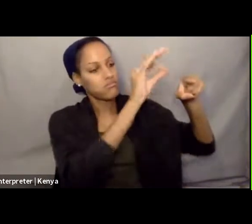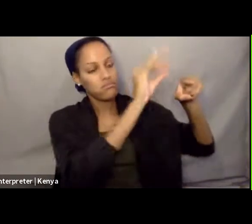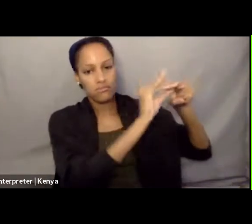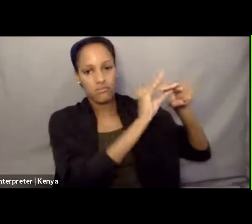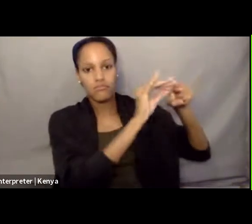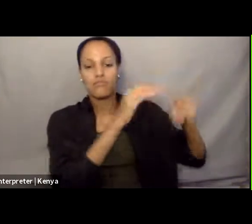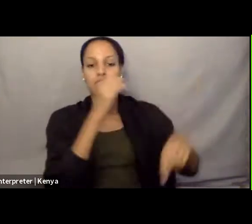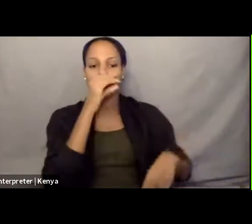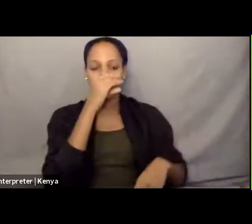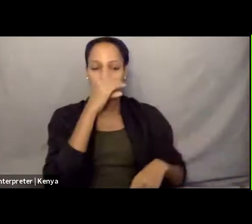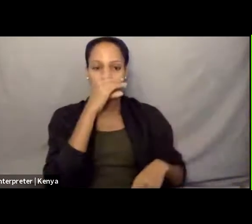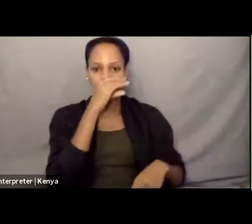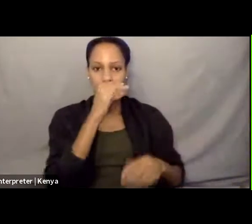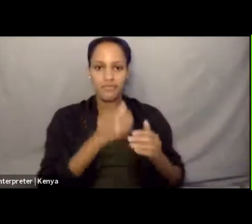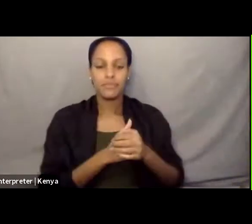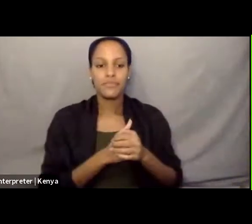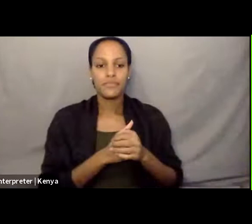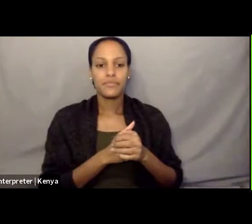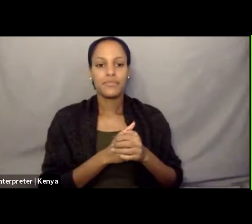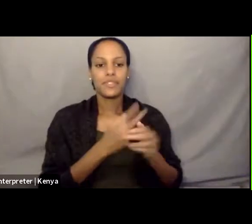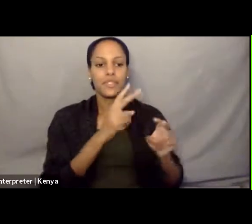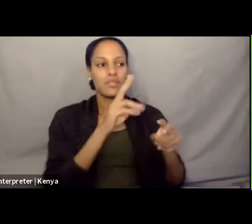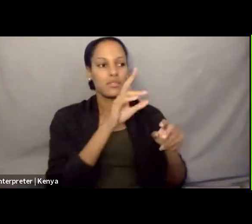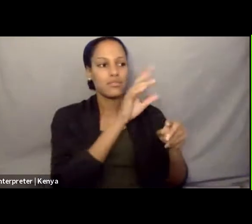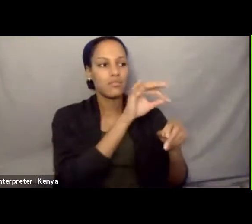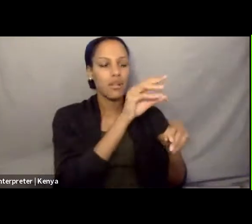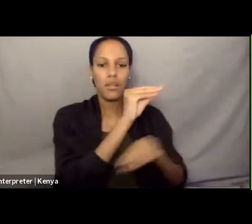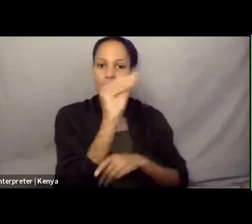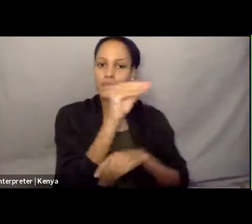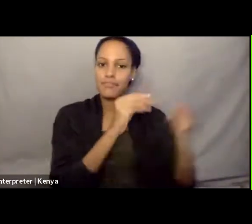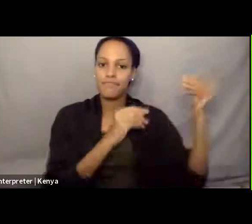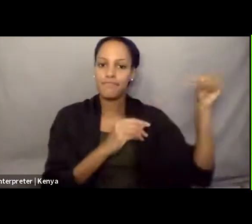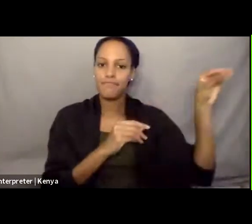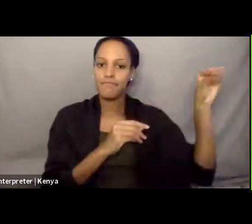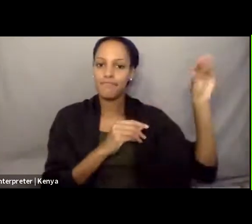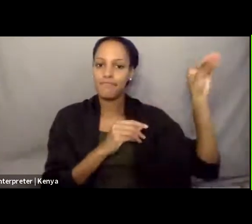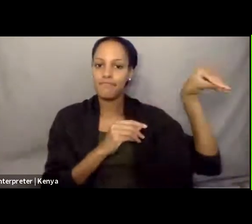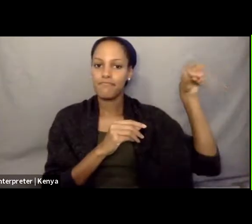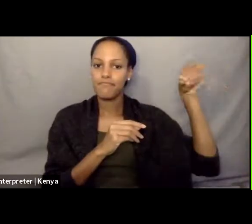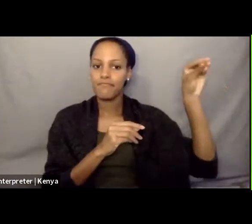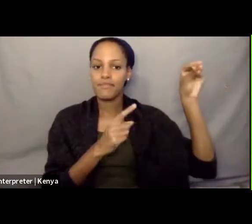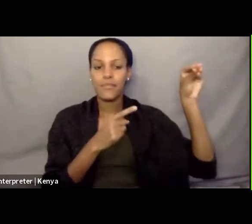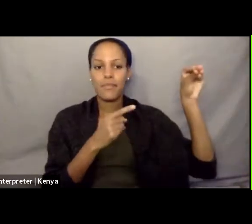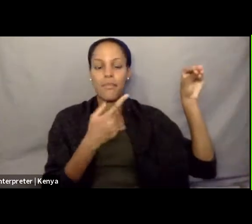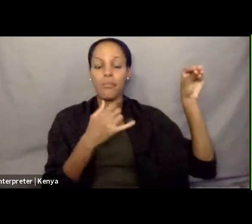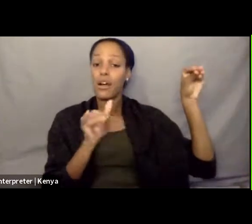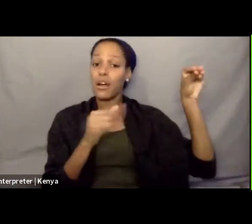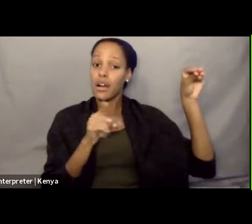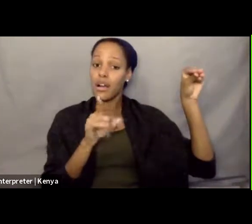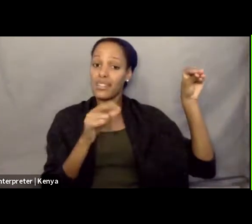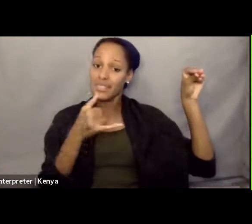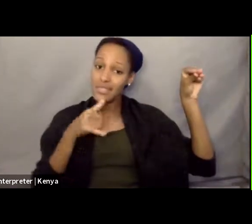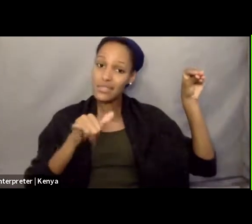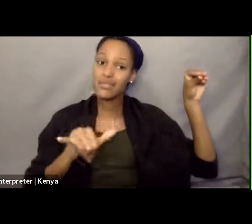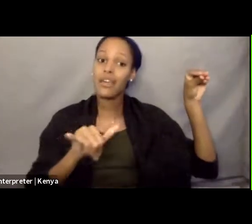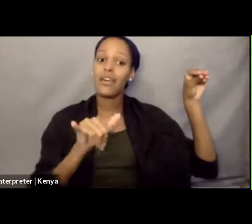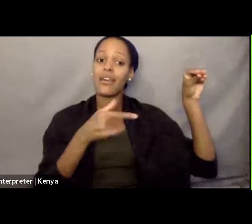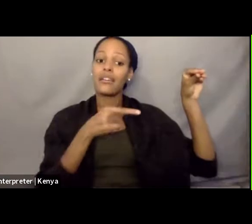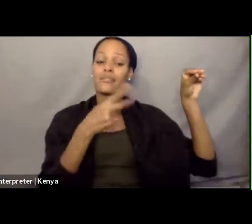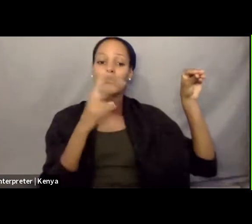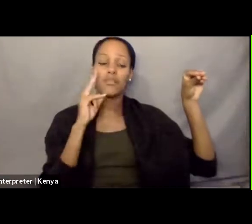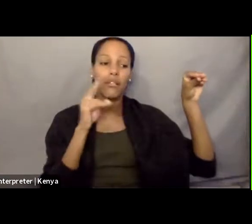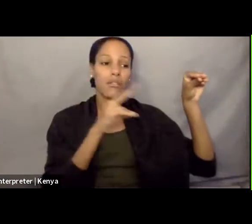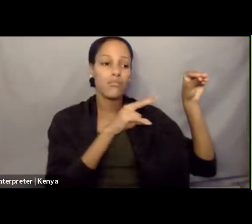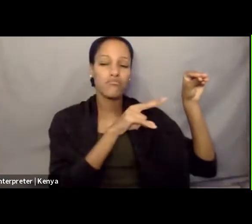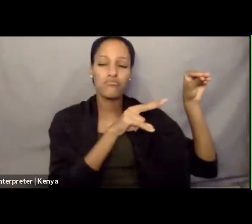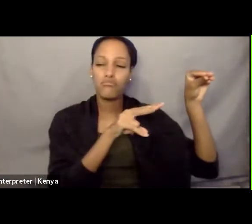in the breeze, twisting its head this way and that, but pretty much just stood still, looking out over the traffic